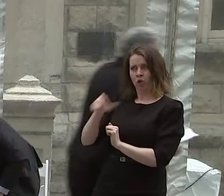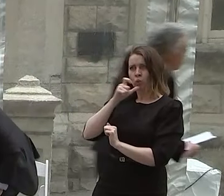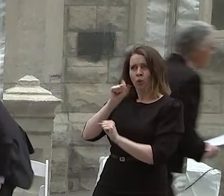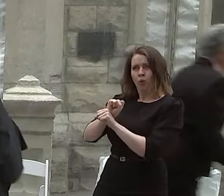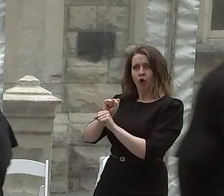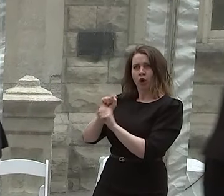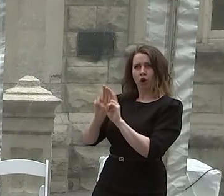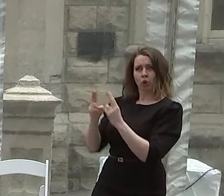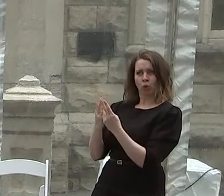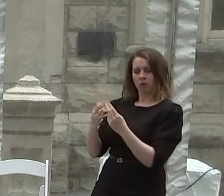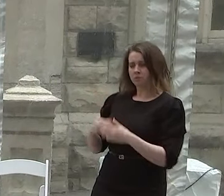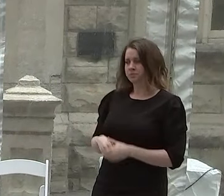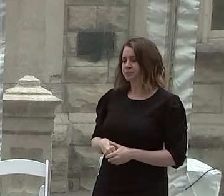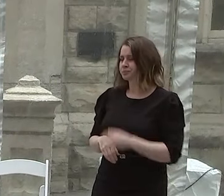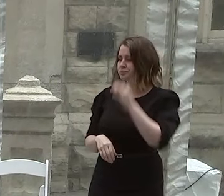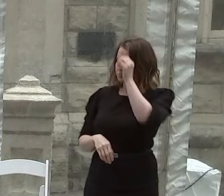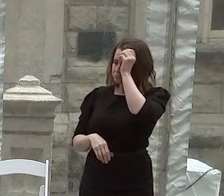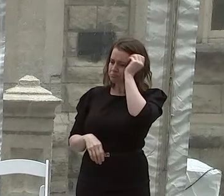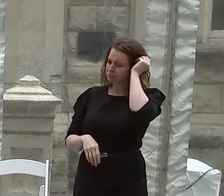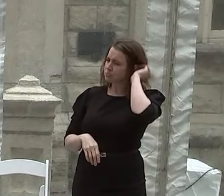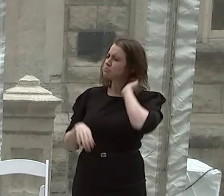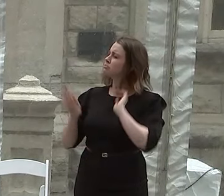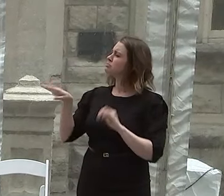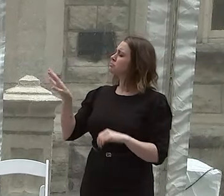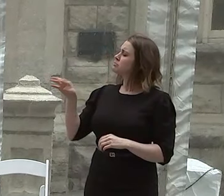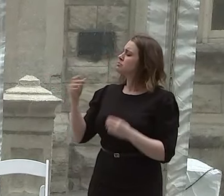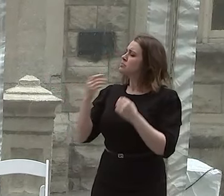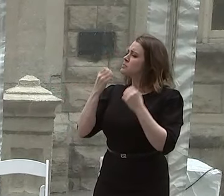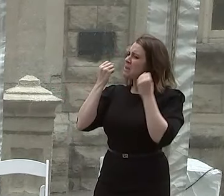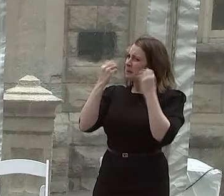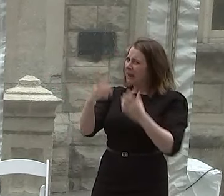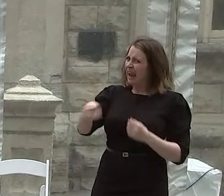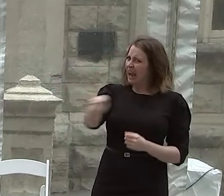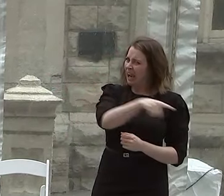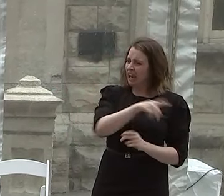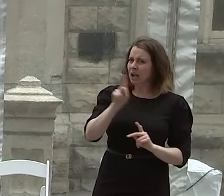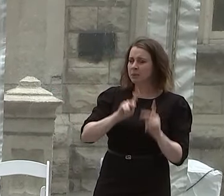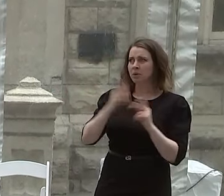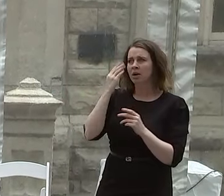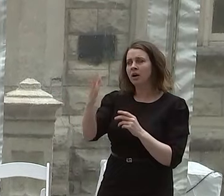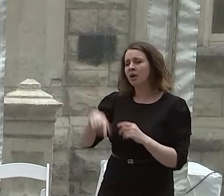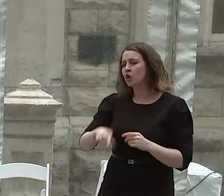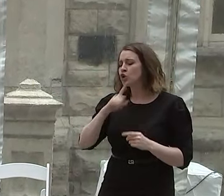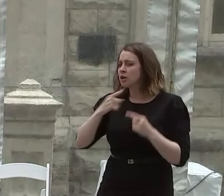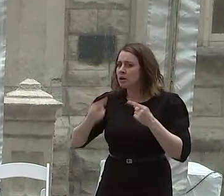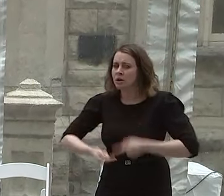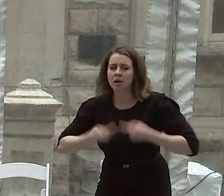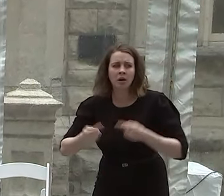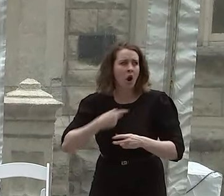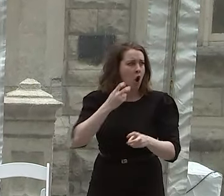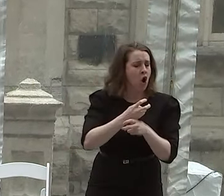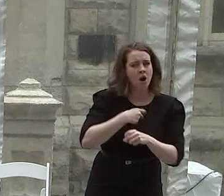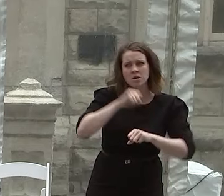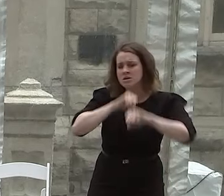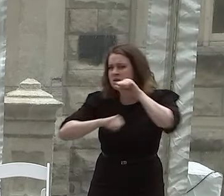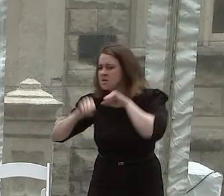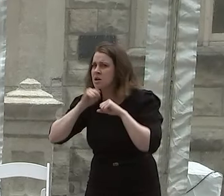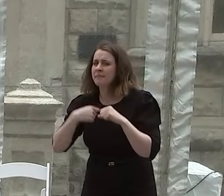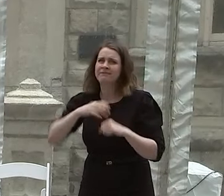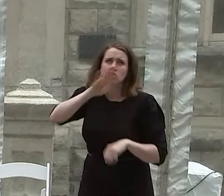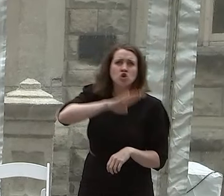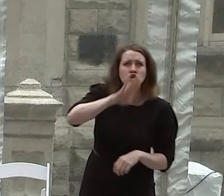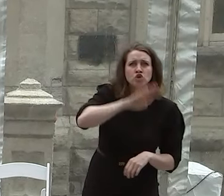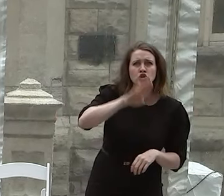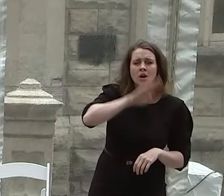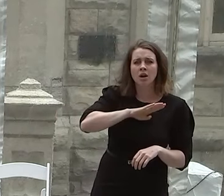wonder, because you do hear a lot of folks who are saying how difficult this is, they want to say so, and they're saying, let